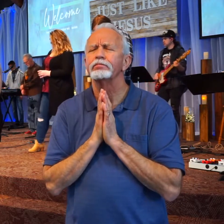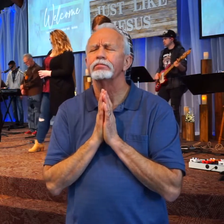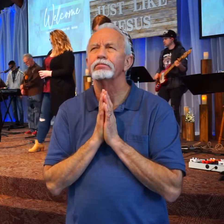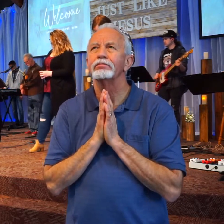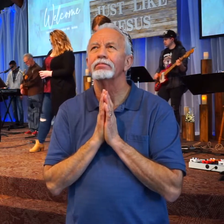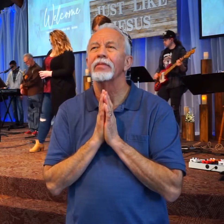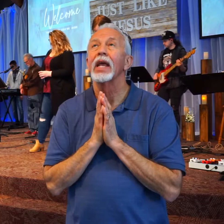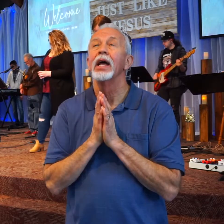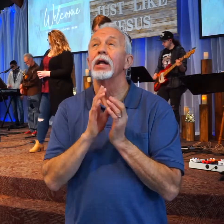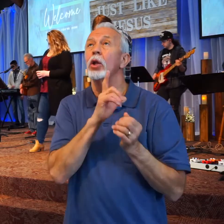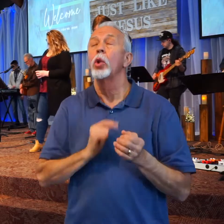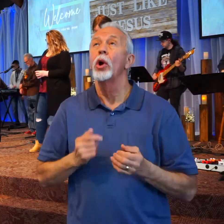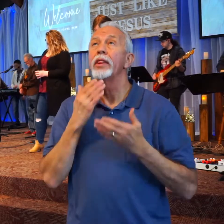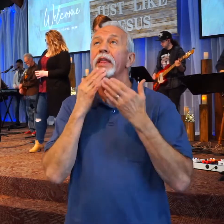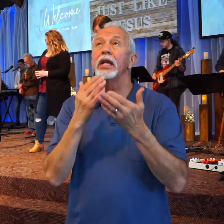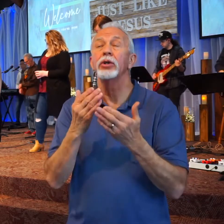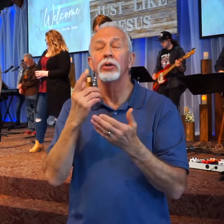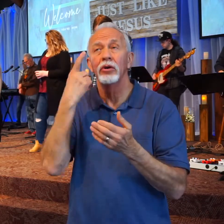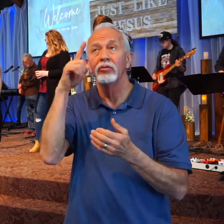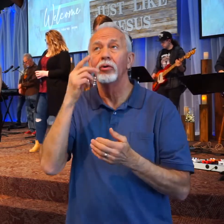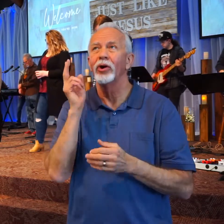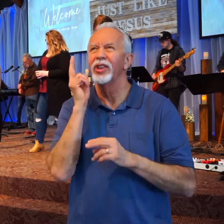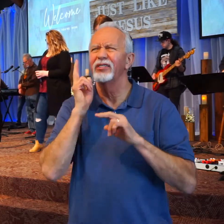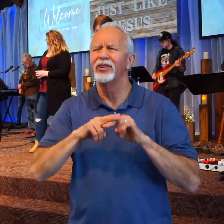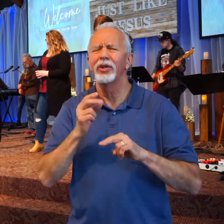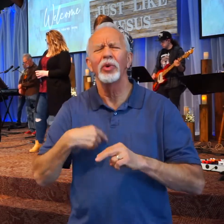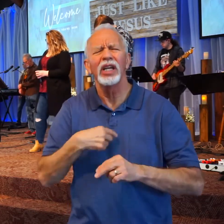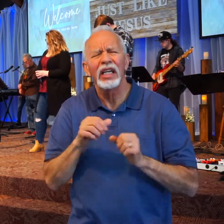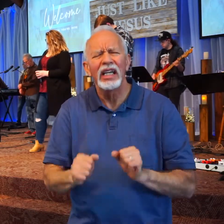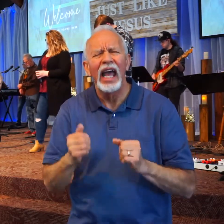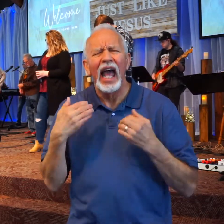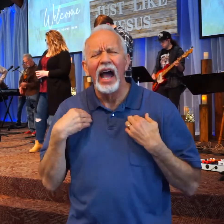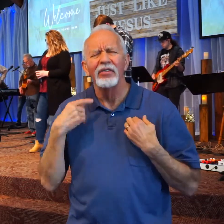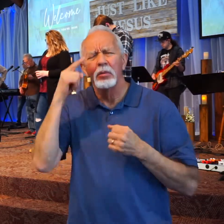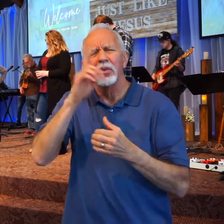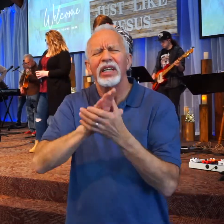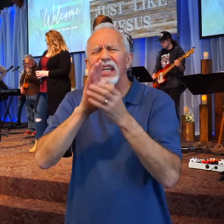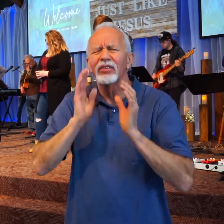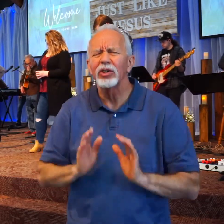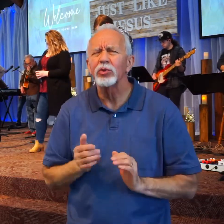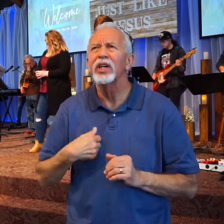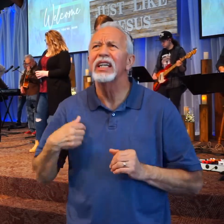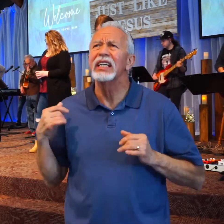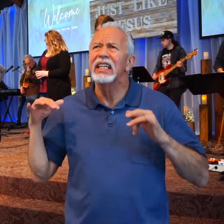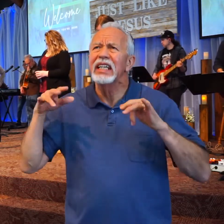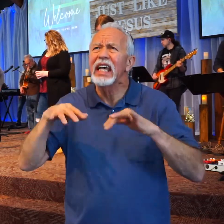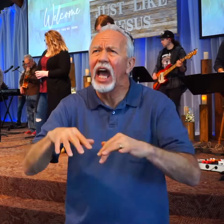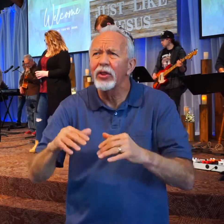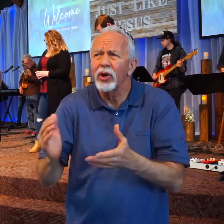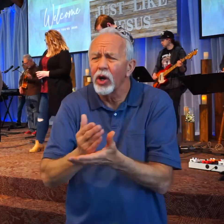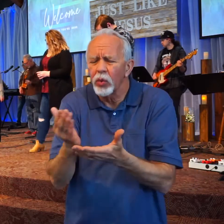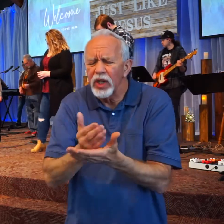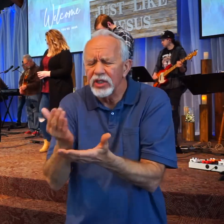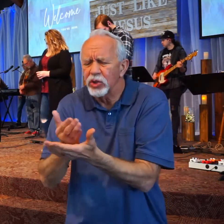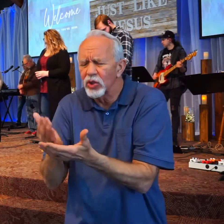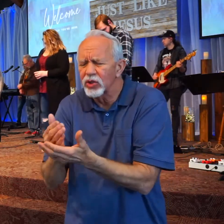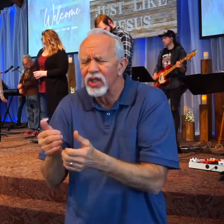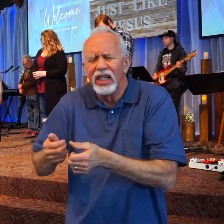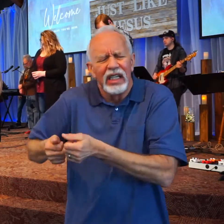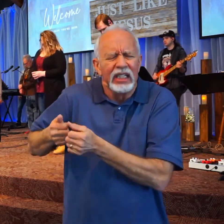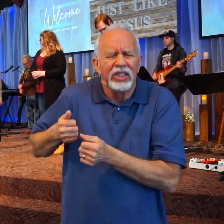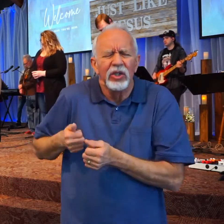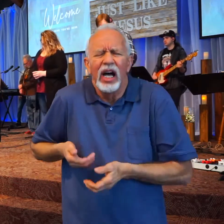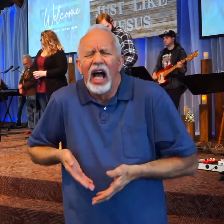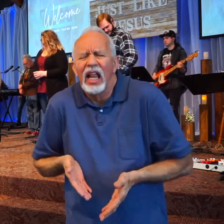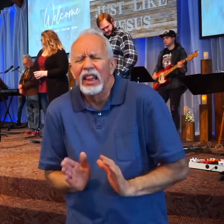Lord, thank you for the fun that we can have as believers as we gather up our resources to enable